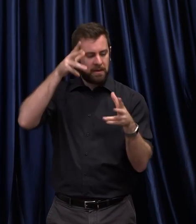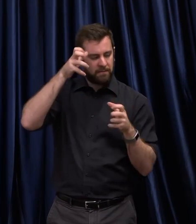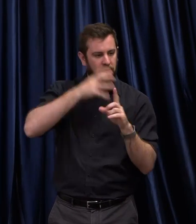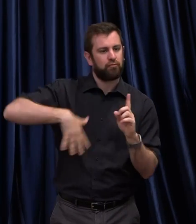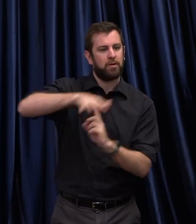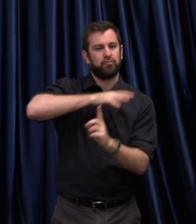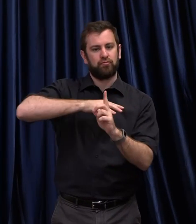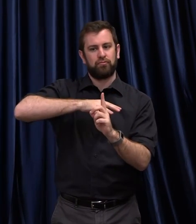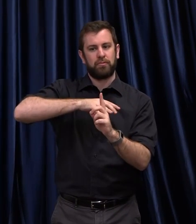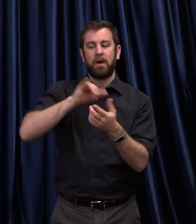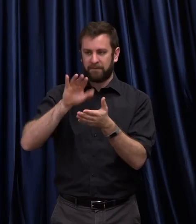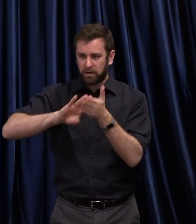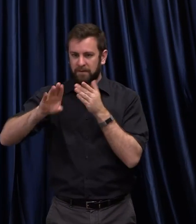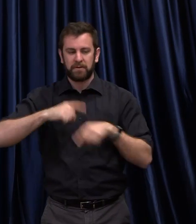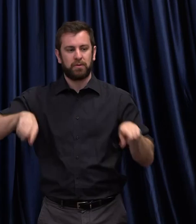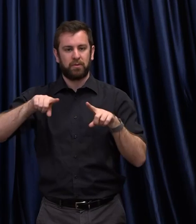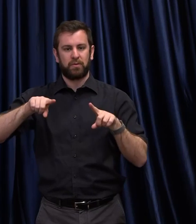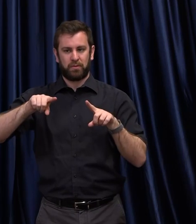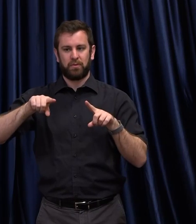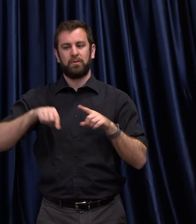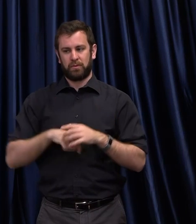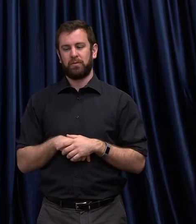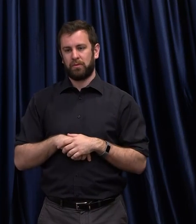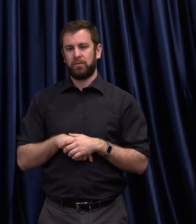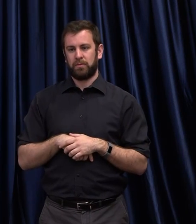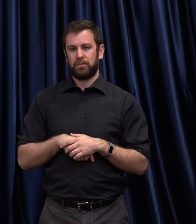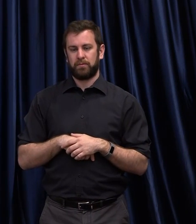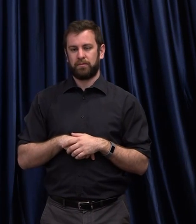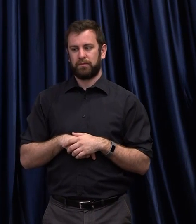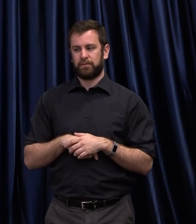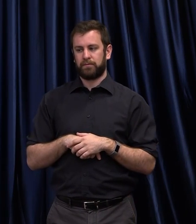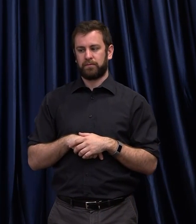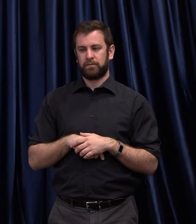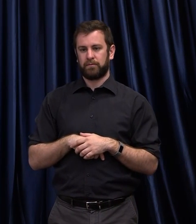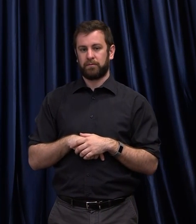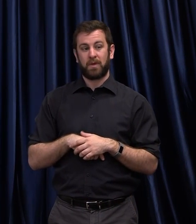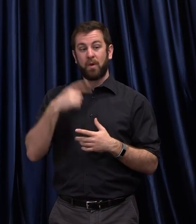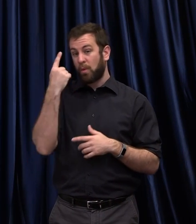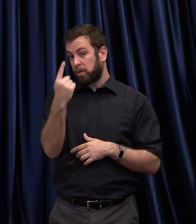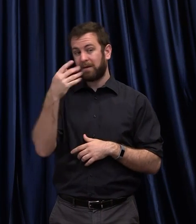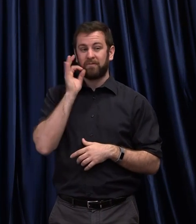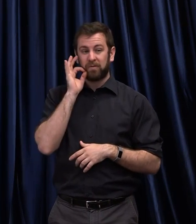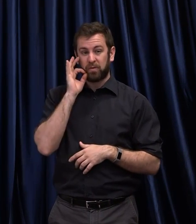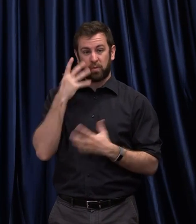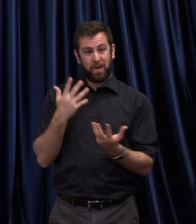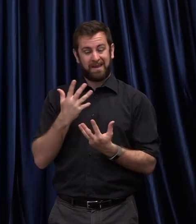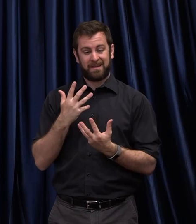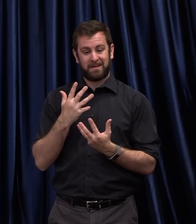And Allah is the Lord of great bounty. And so one of the fruits from the taqwa